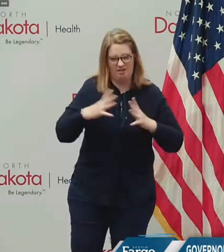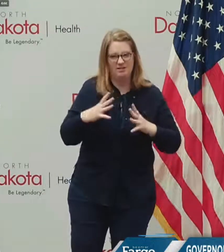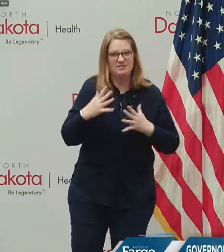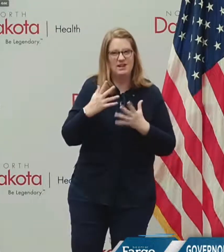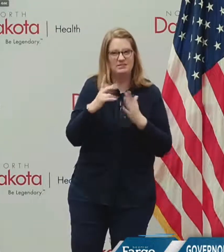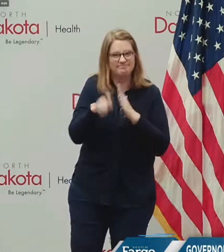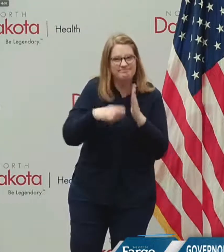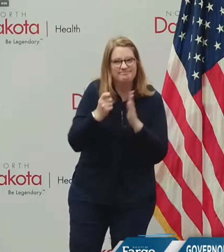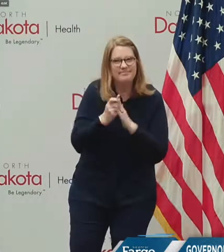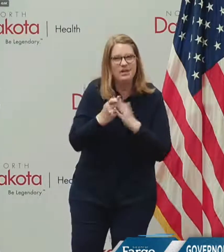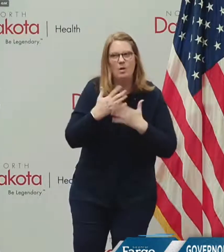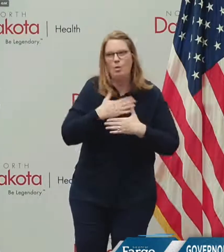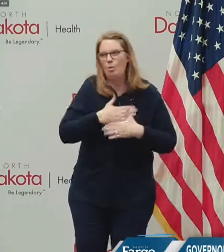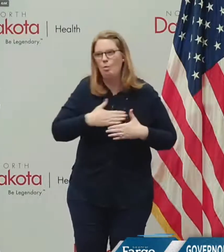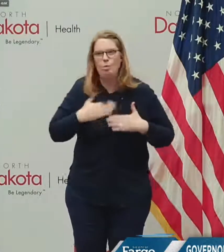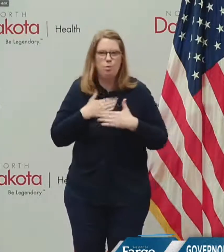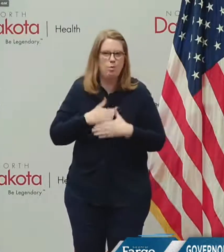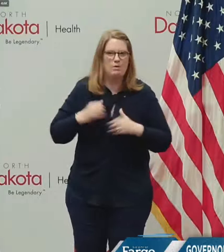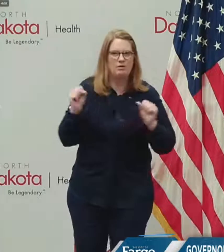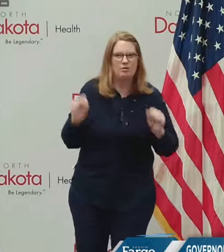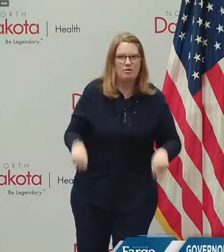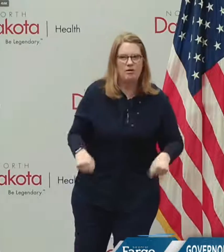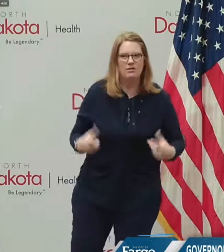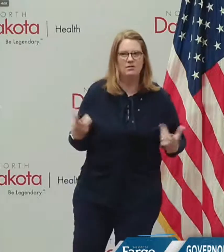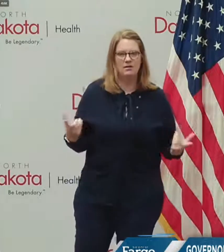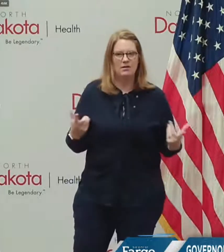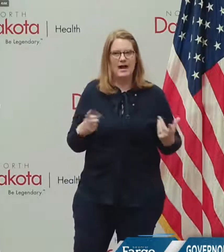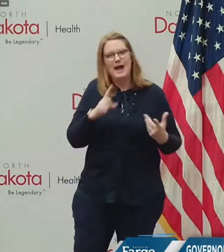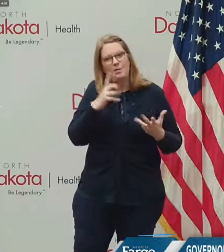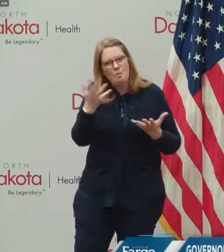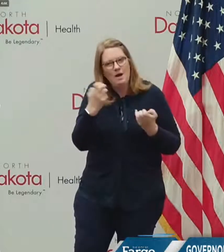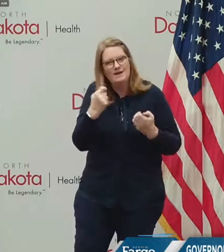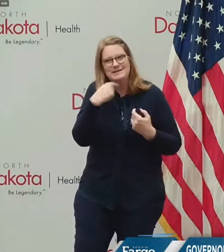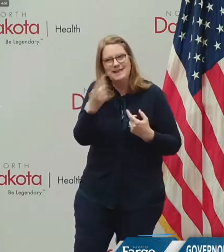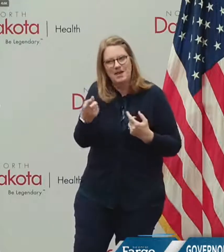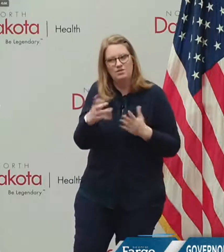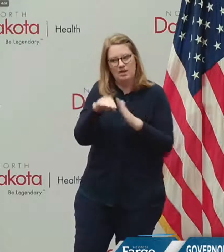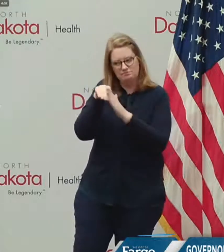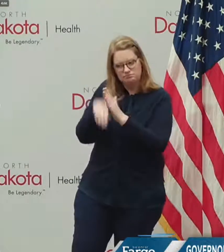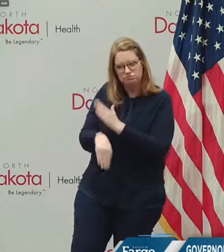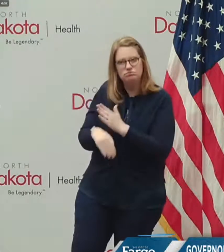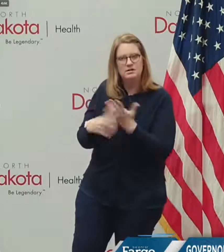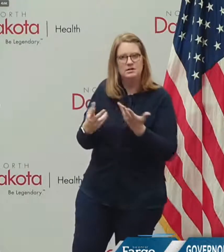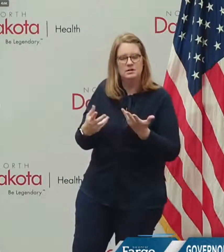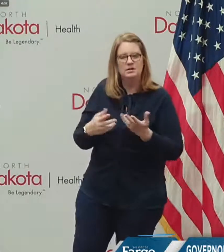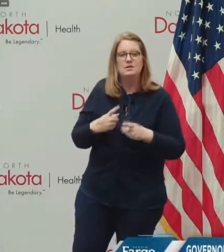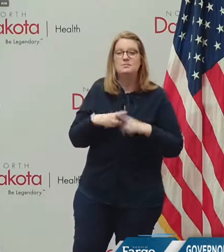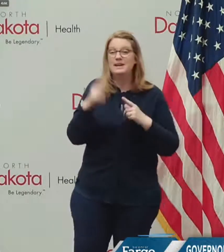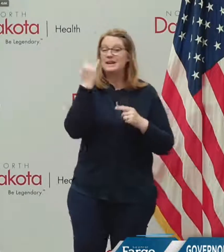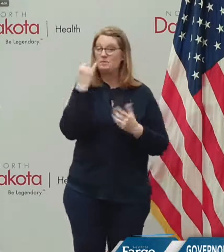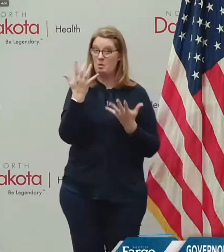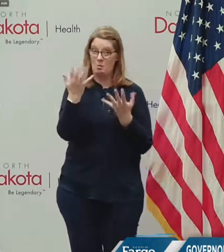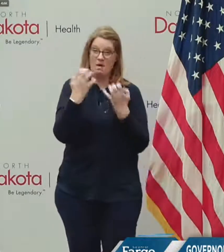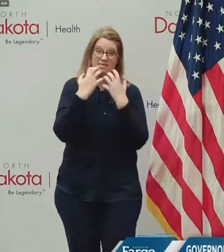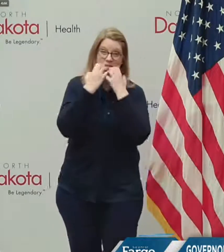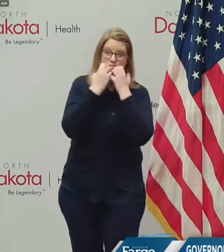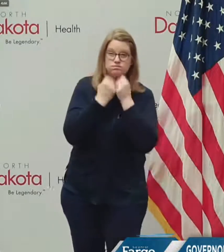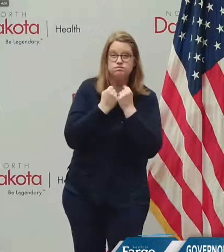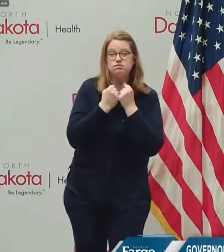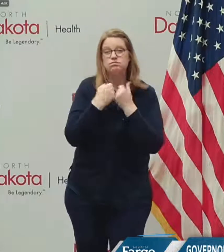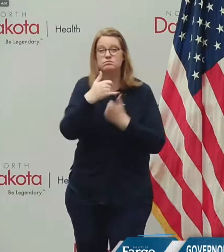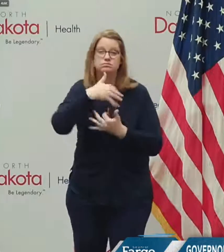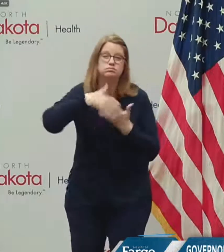with families. And so if we want all of those things that we dearly love, we have an